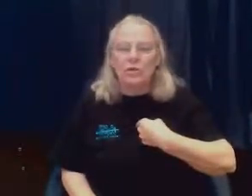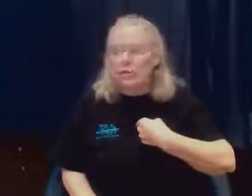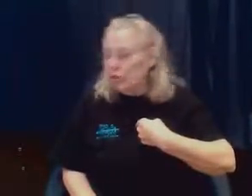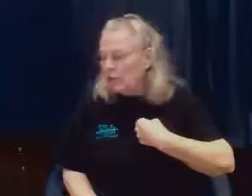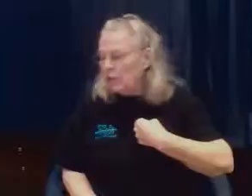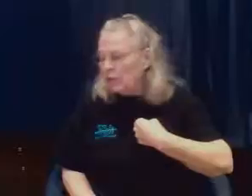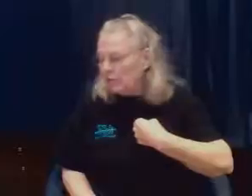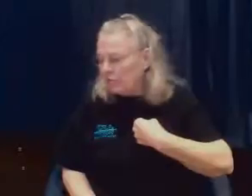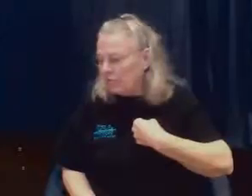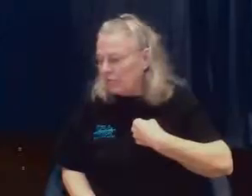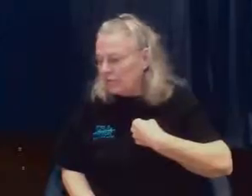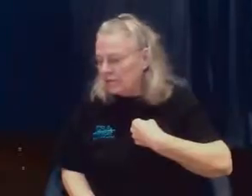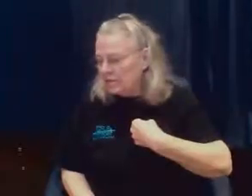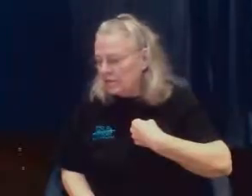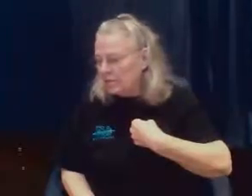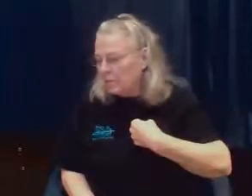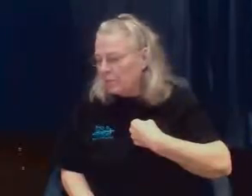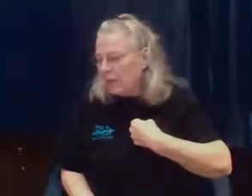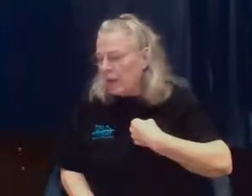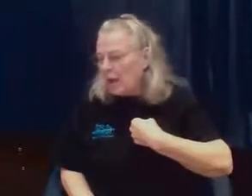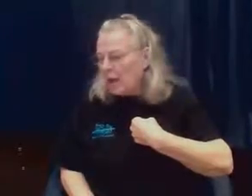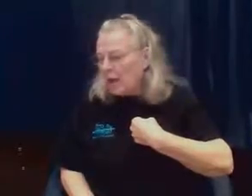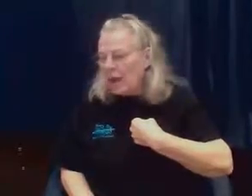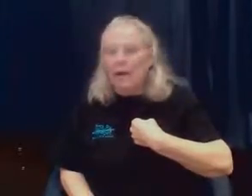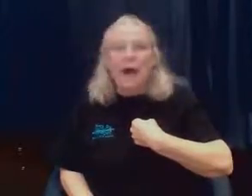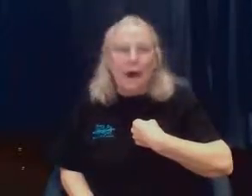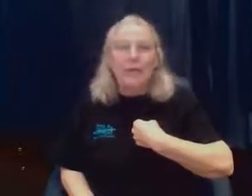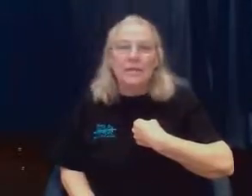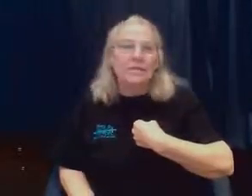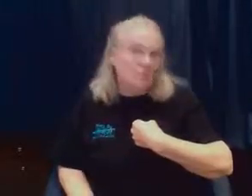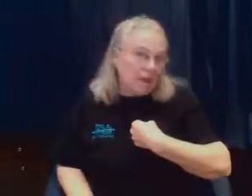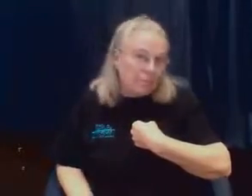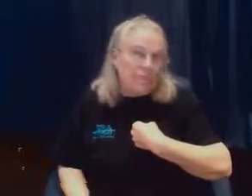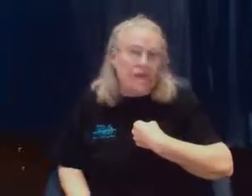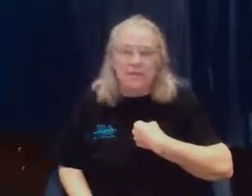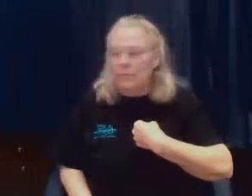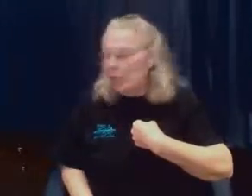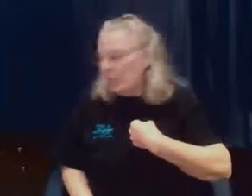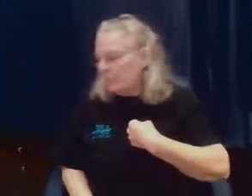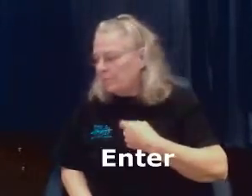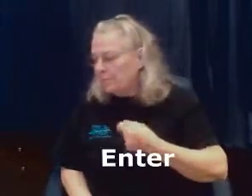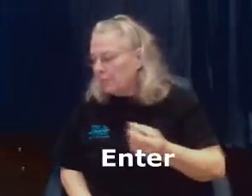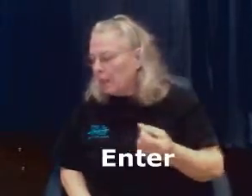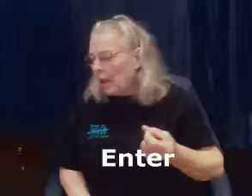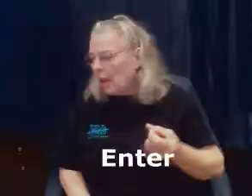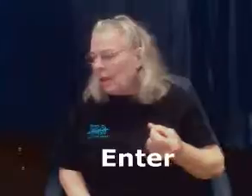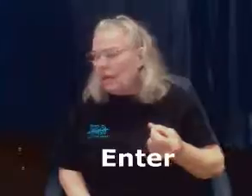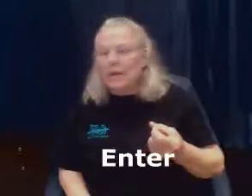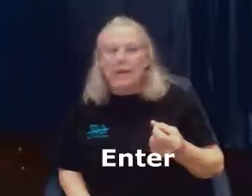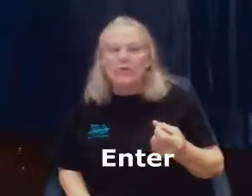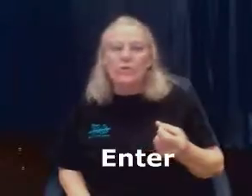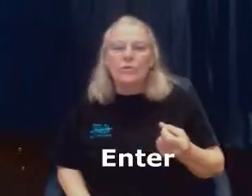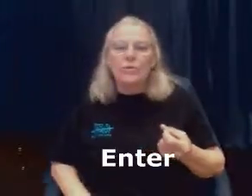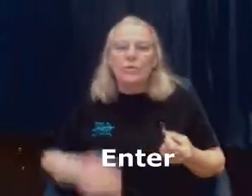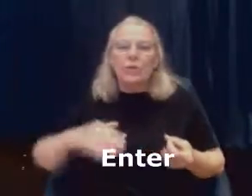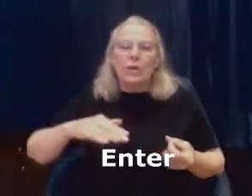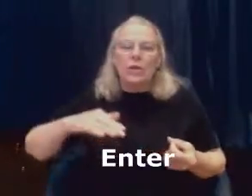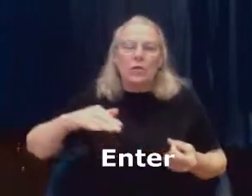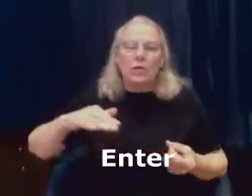you need for this song. I is the same thing as me. Enter. You